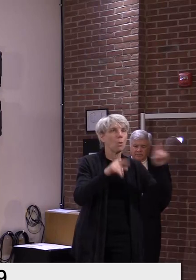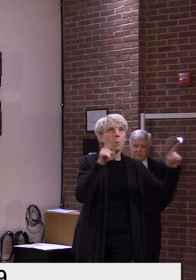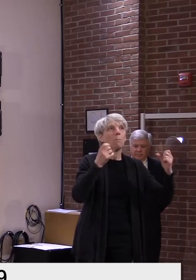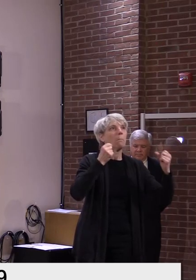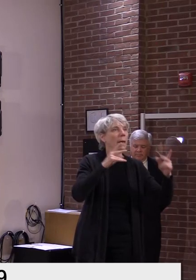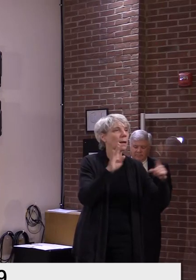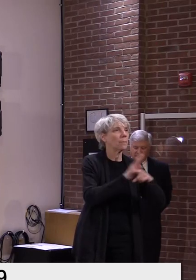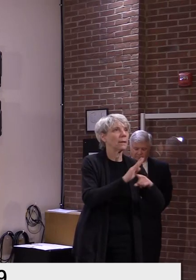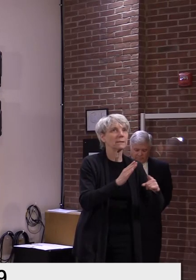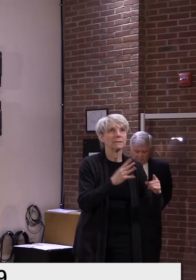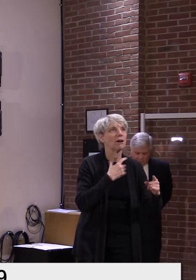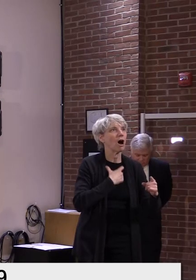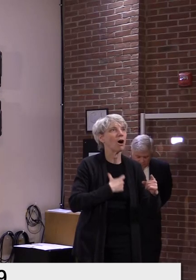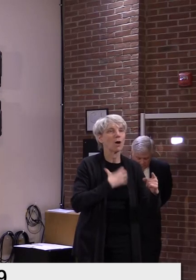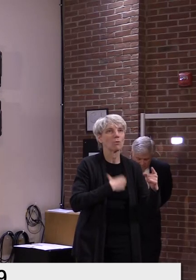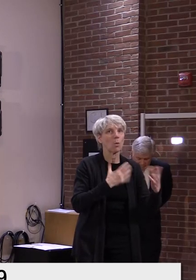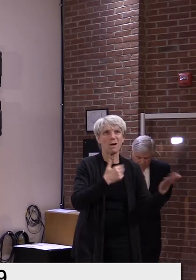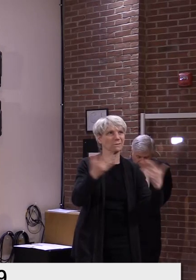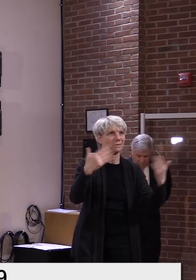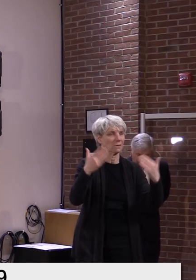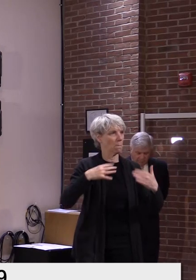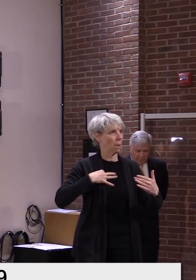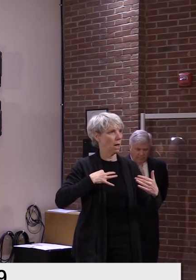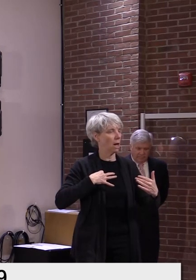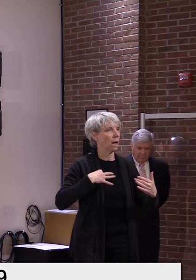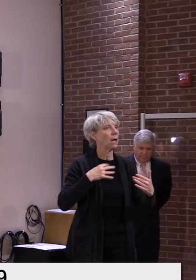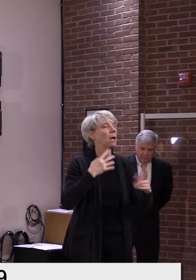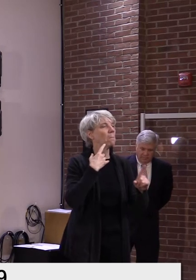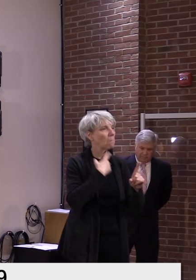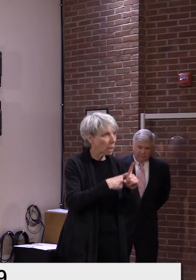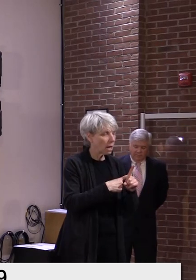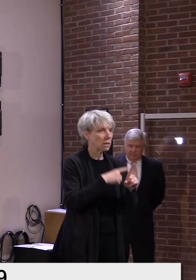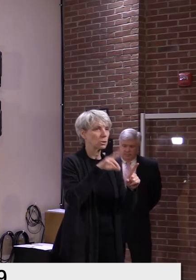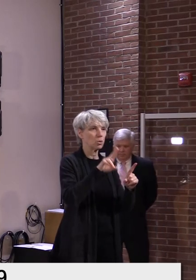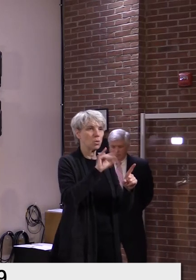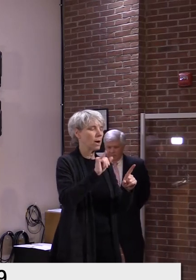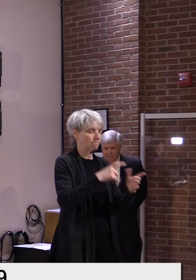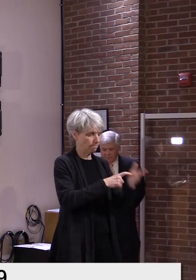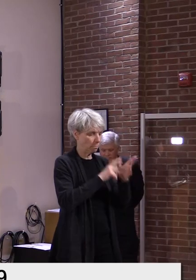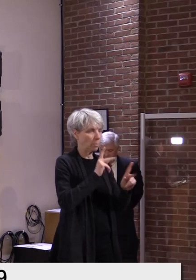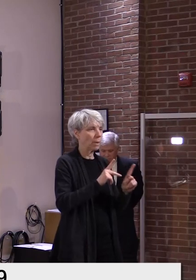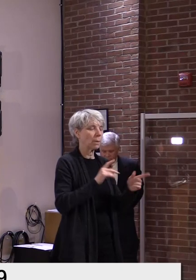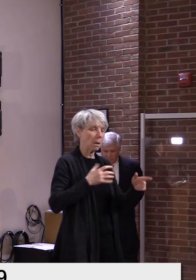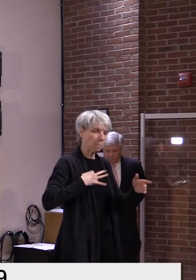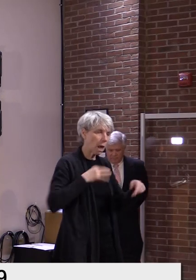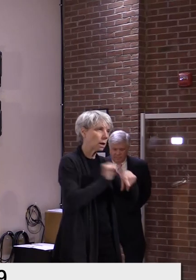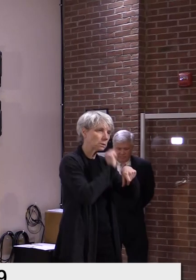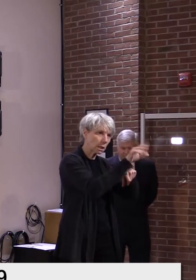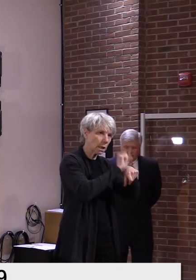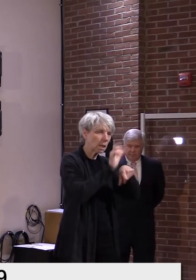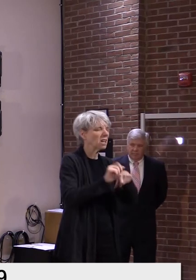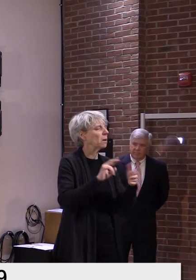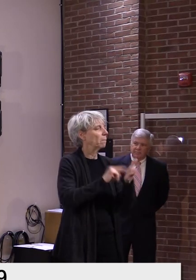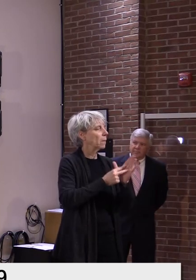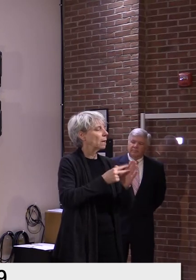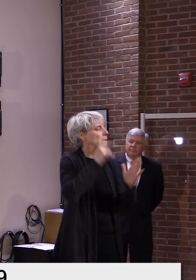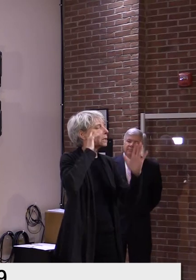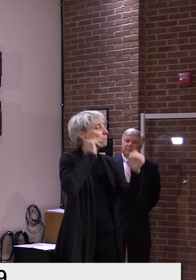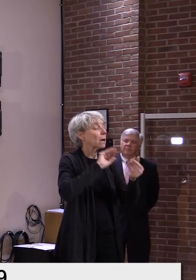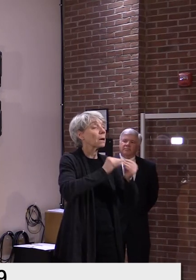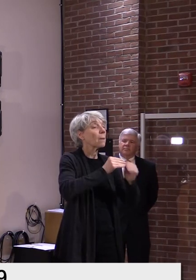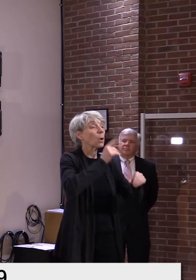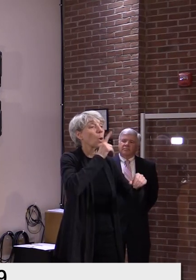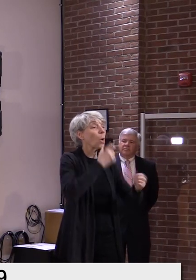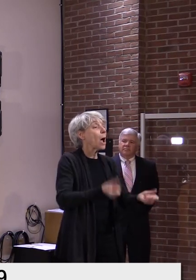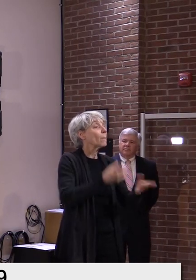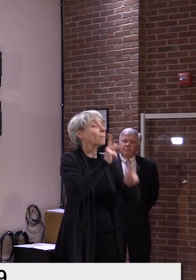And with the work search coming back on, you know, we will see more and more people each week return to the workforce. I